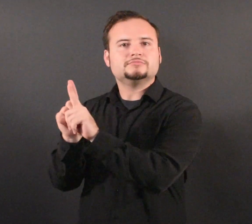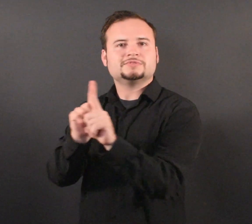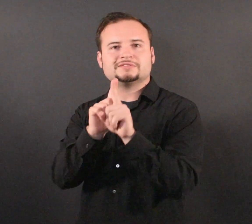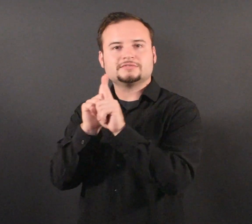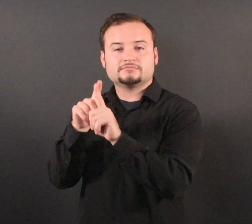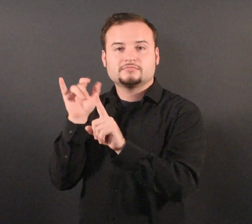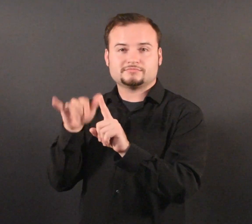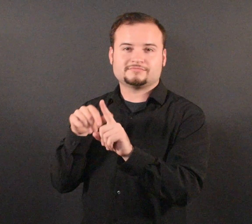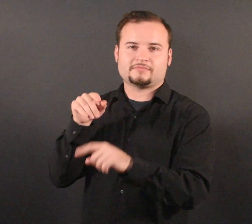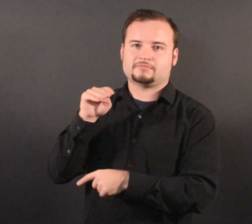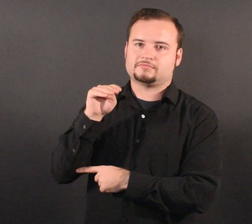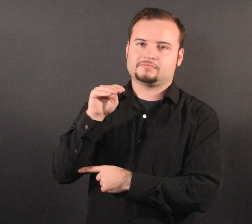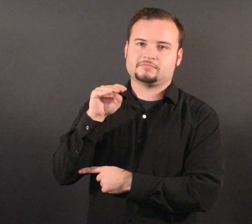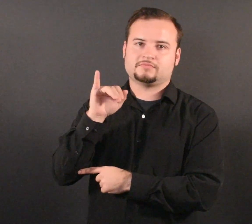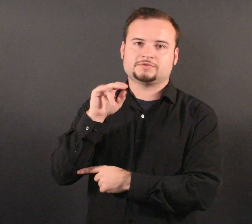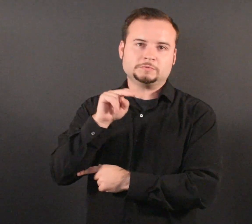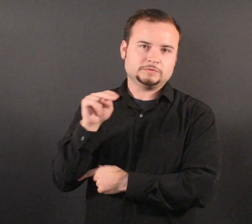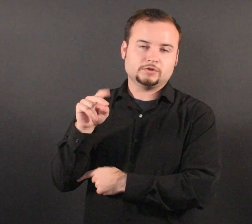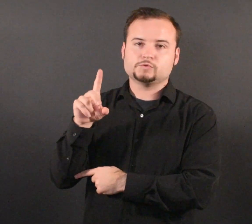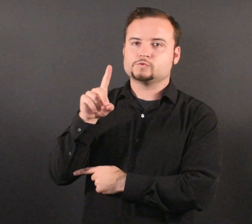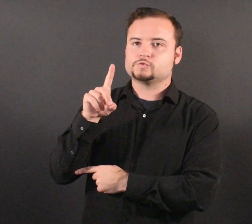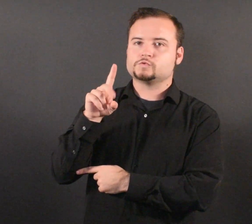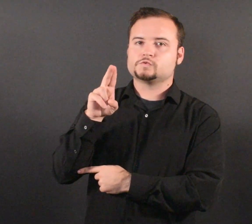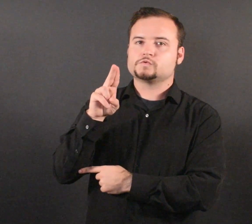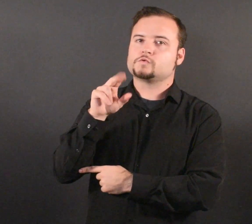Minnesota's dual training pipeline,